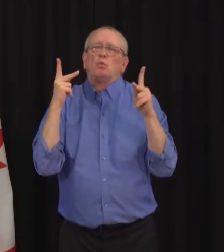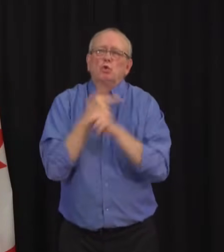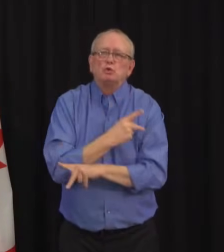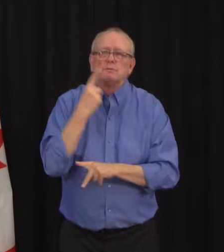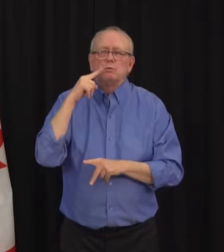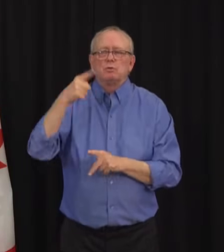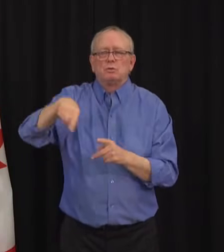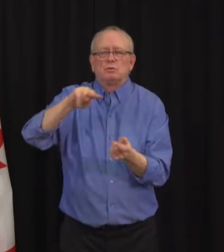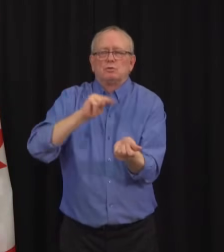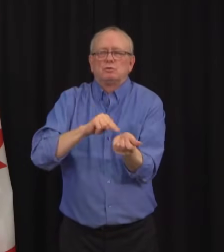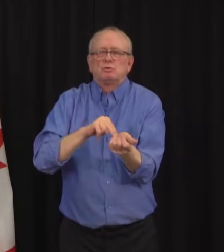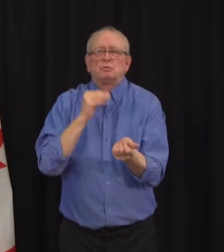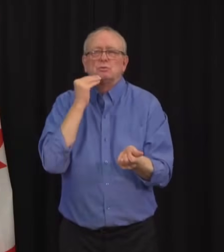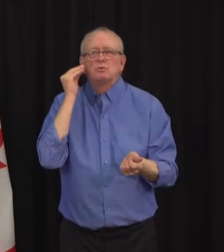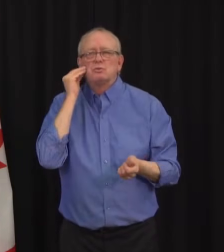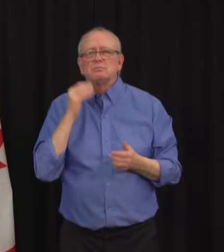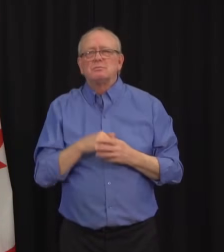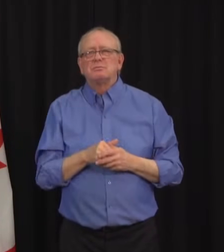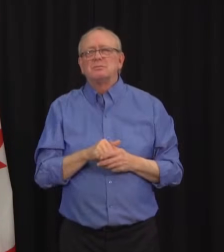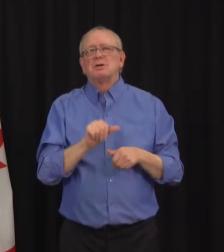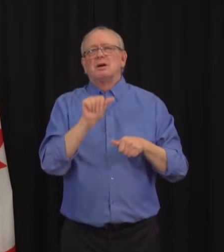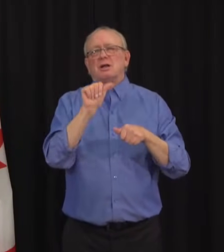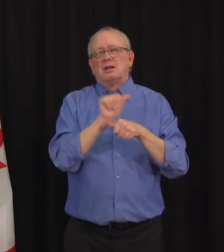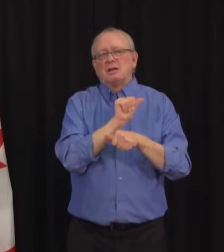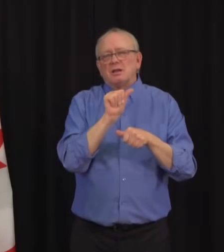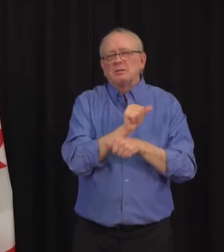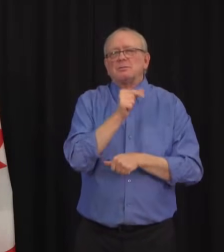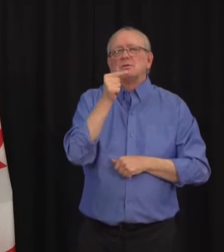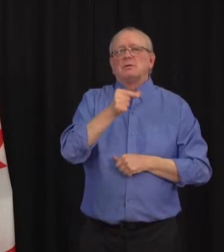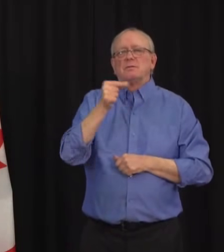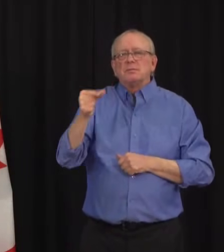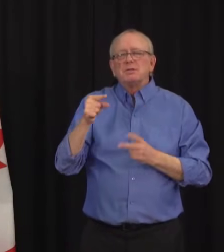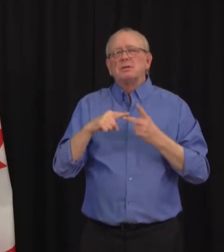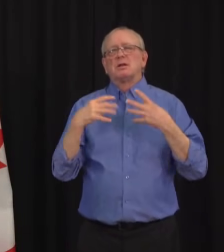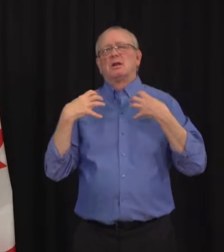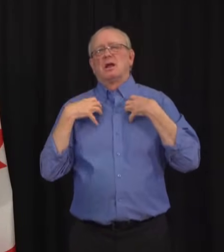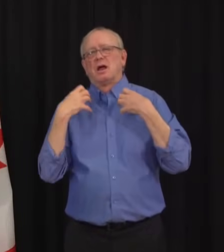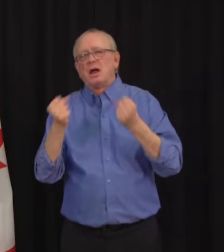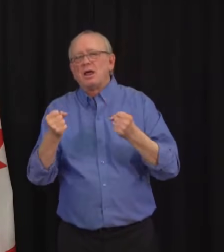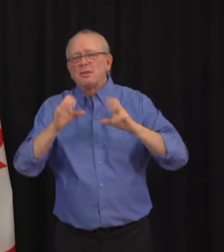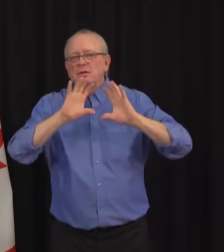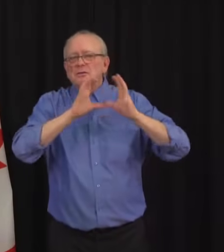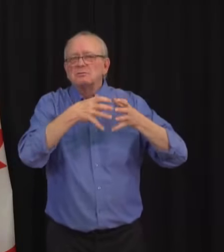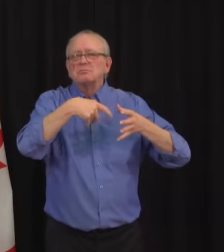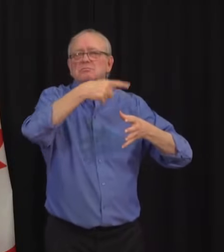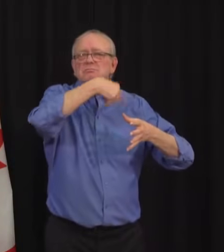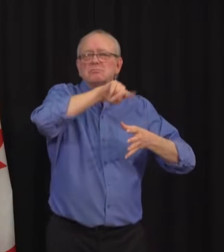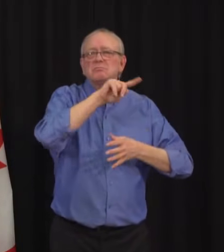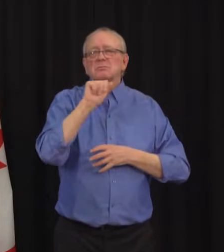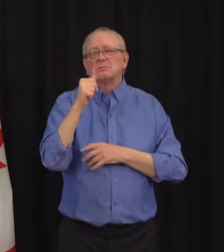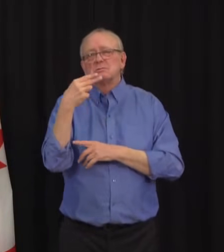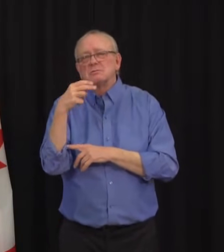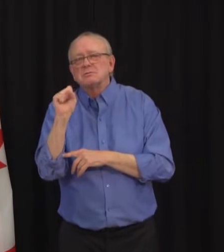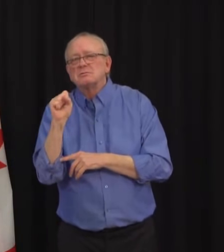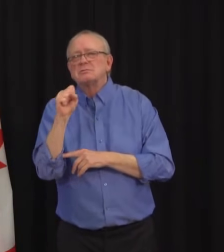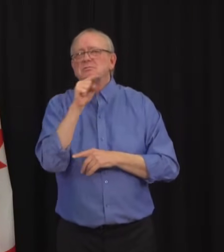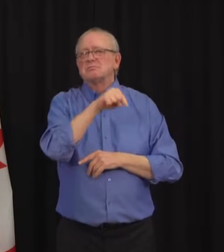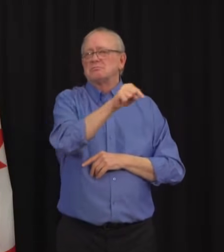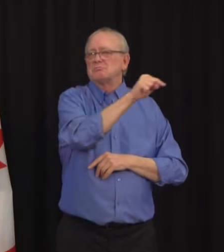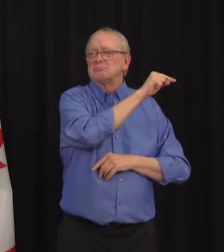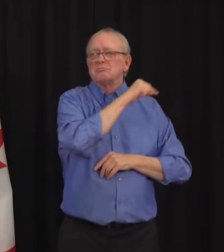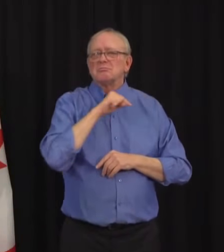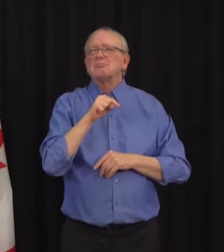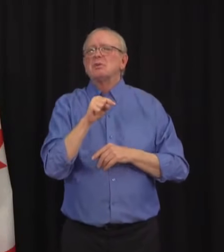as well as those in Alberta Health Services who work in seniors and program delivery for seniors in continuing